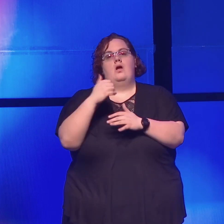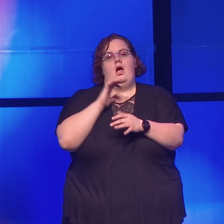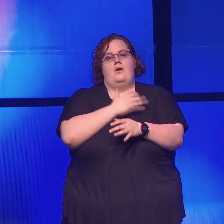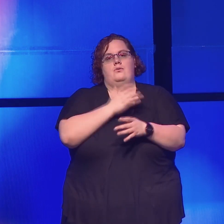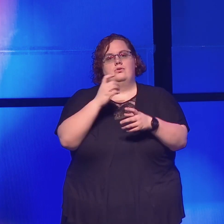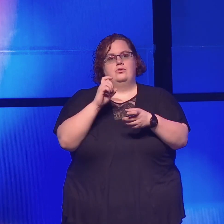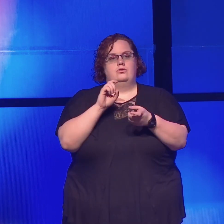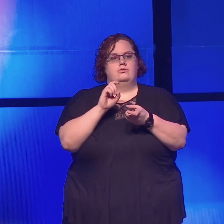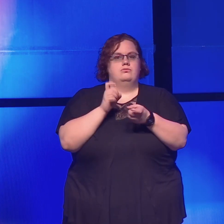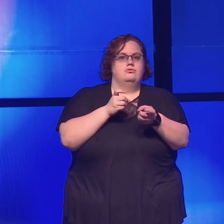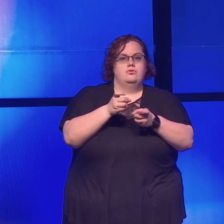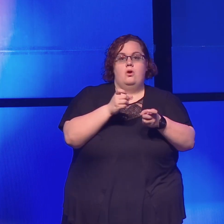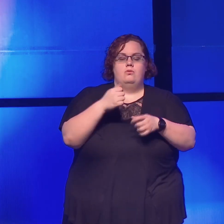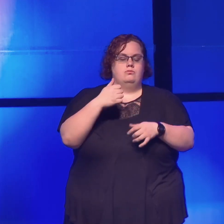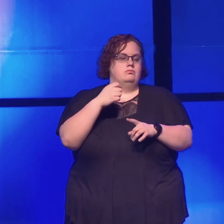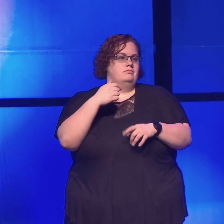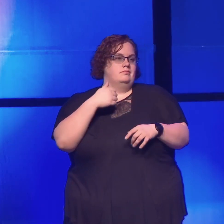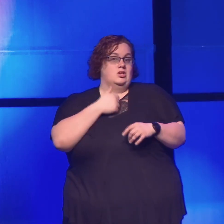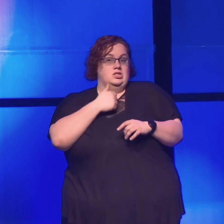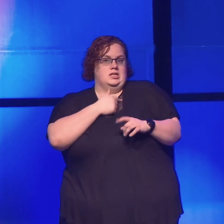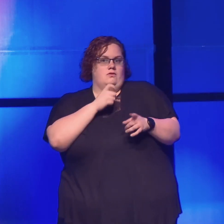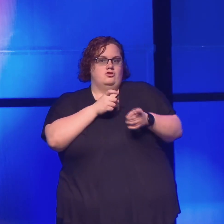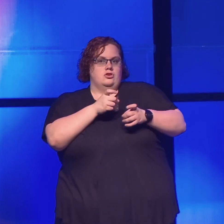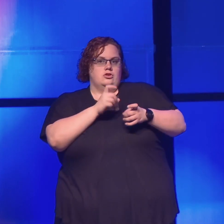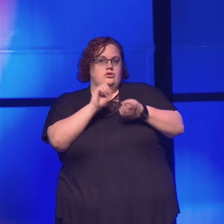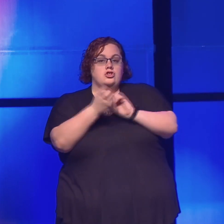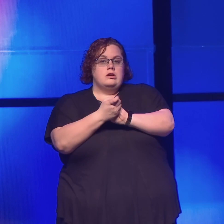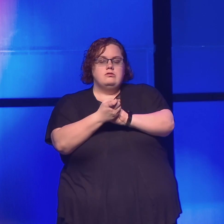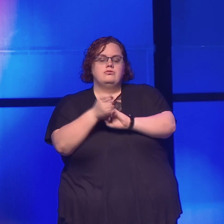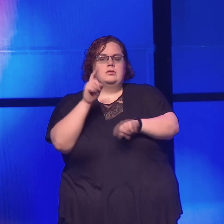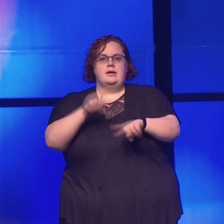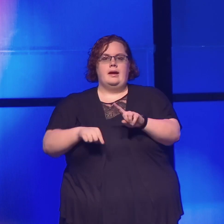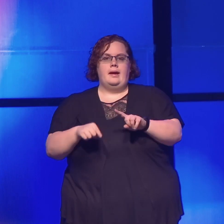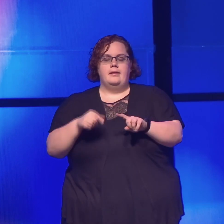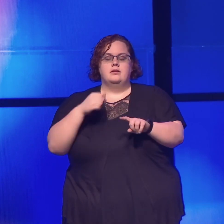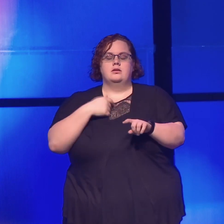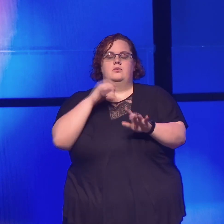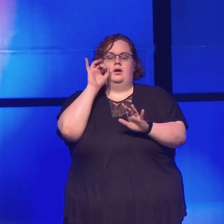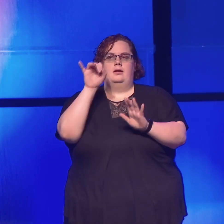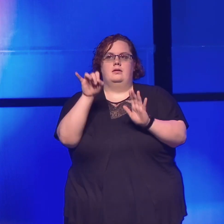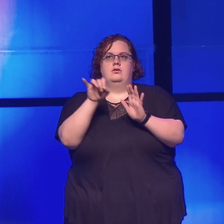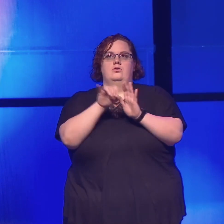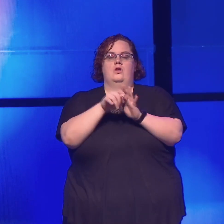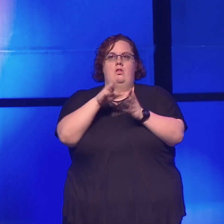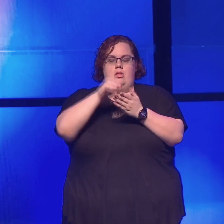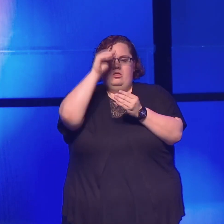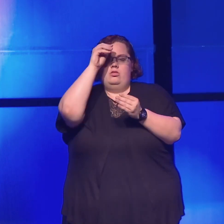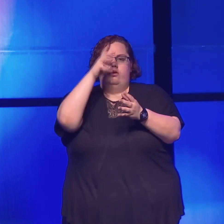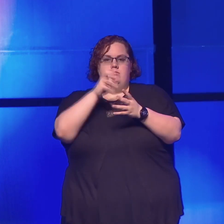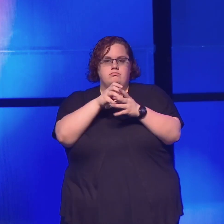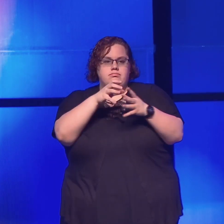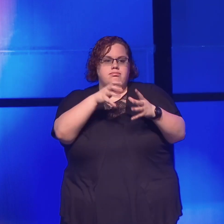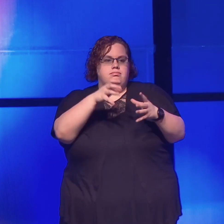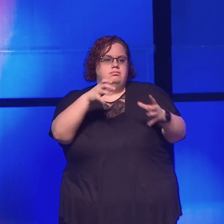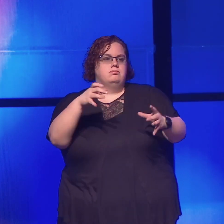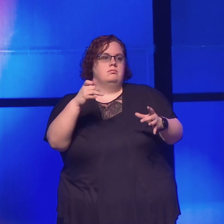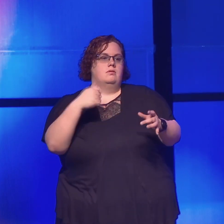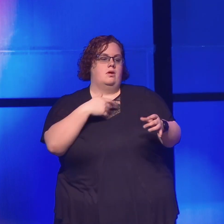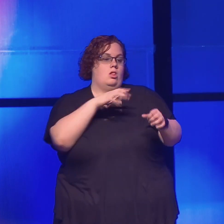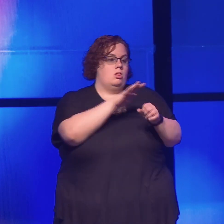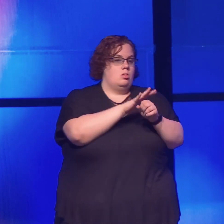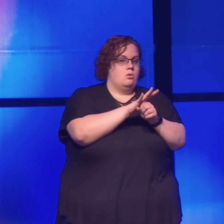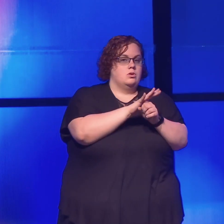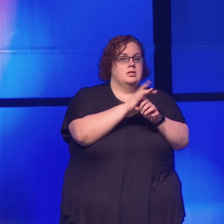not change these ourselves. And so part of our strategy is to identify and learn and grow and invest in spaces that are doing this both locally